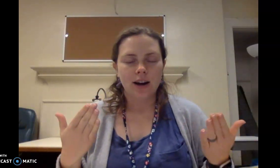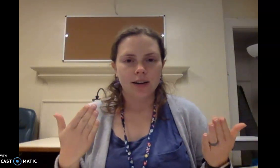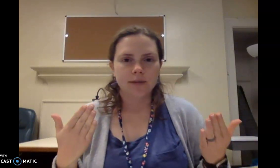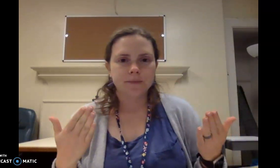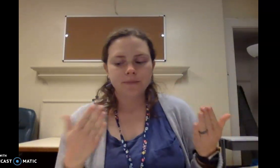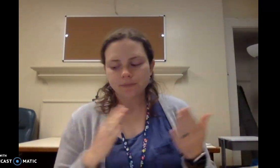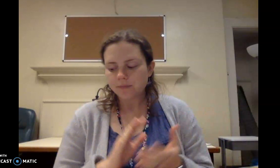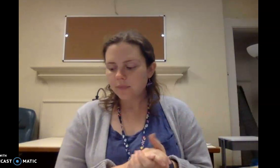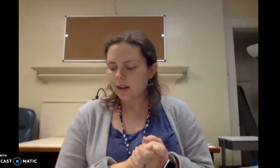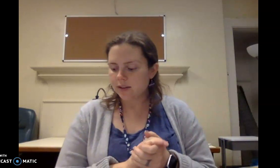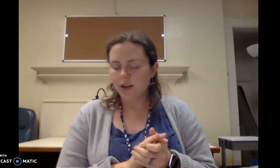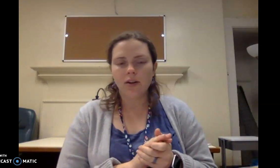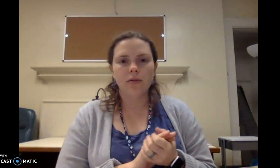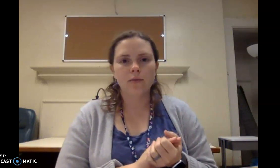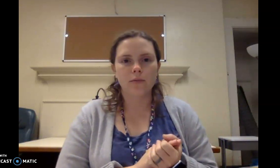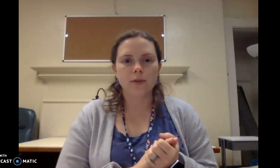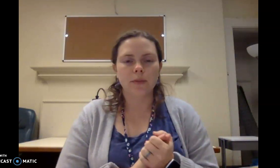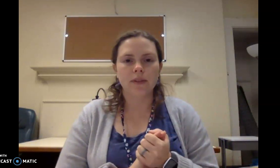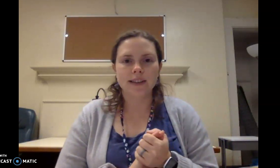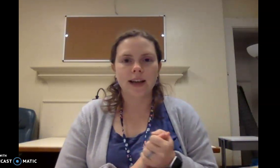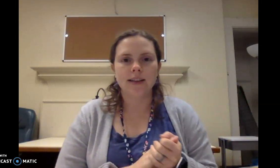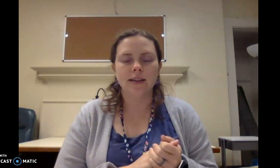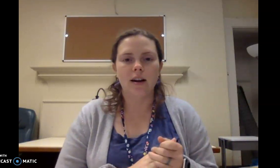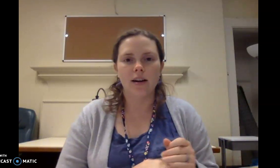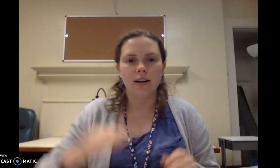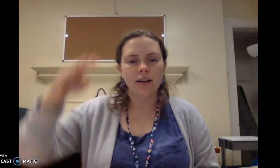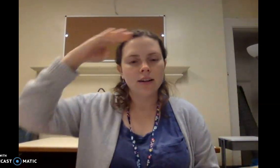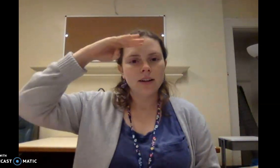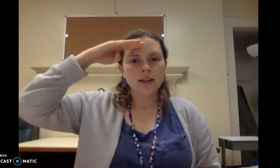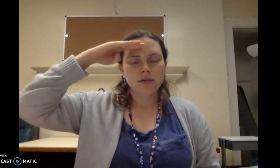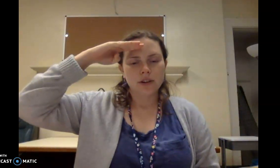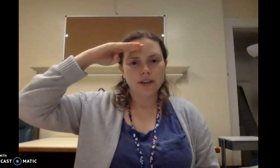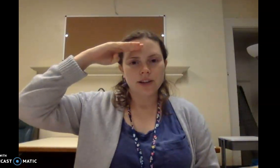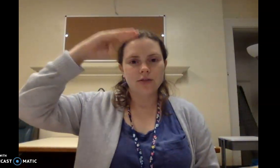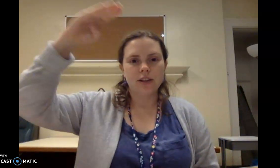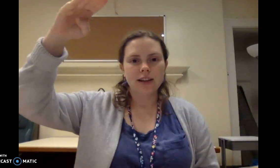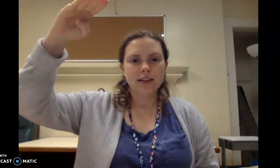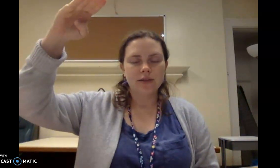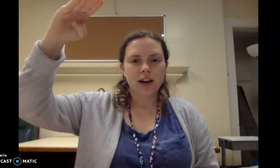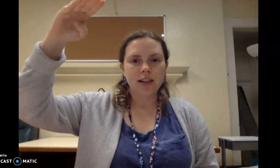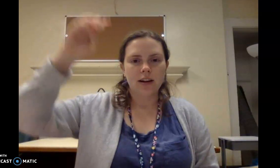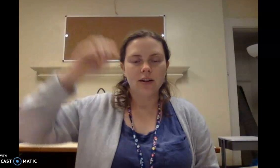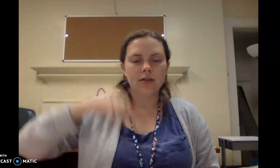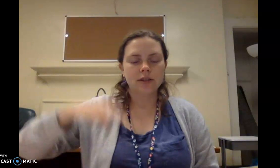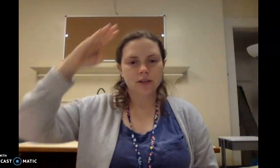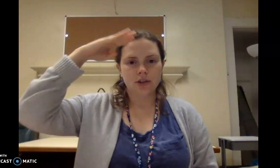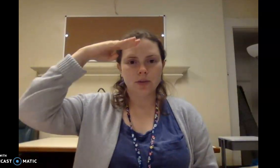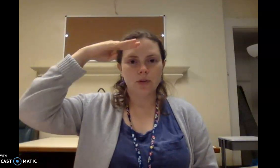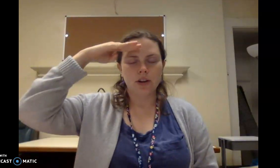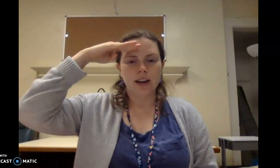talk. So some of our signs are we're going to do this for hello. So you just put your hand